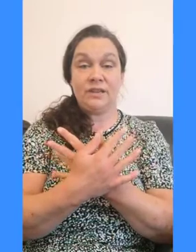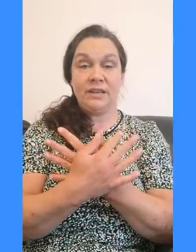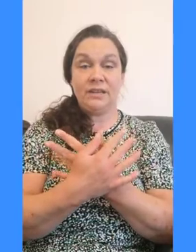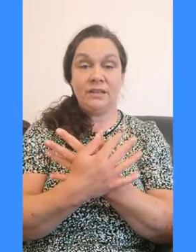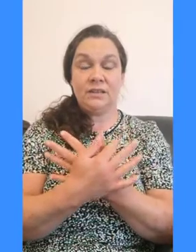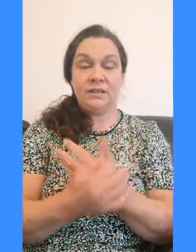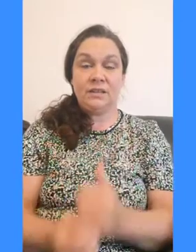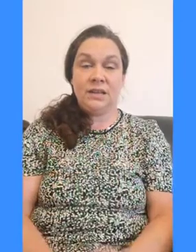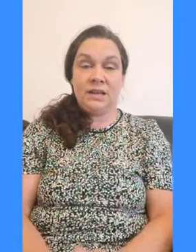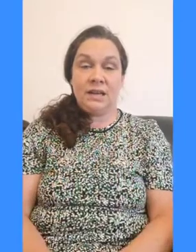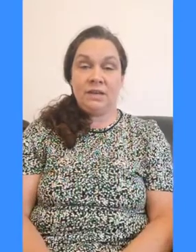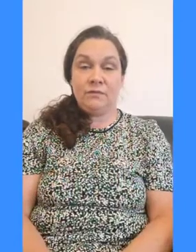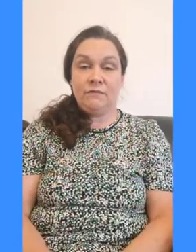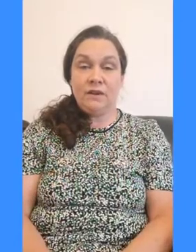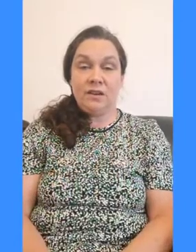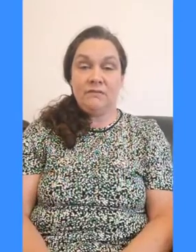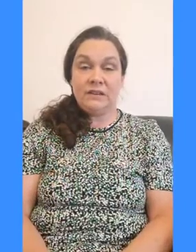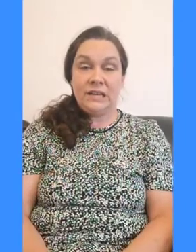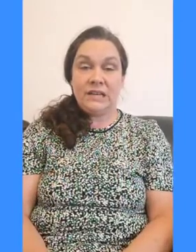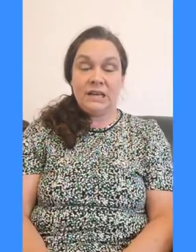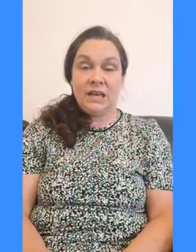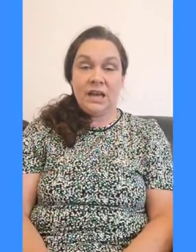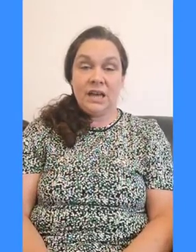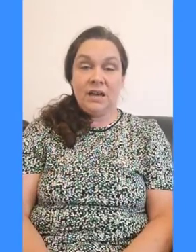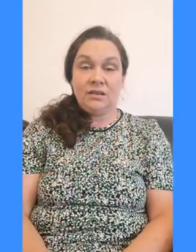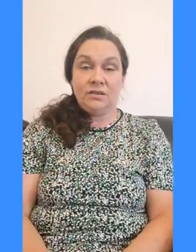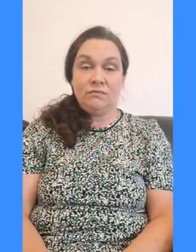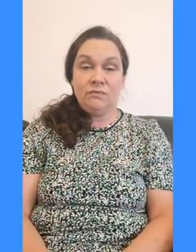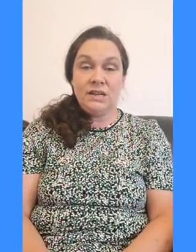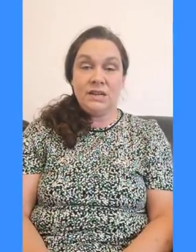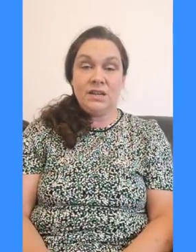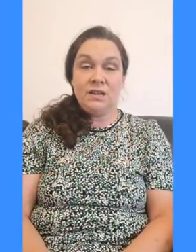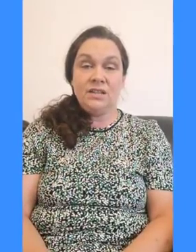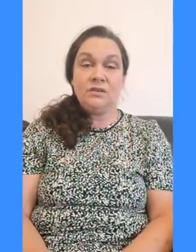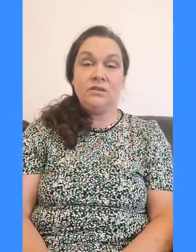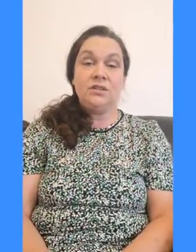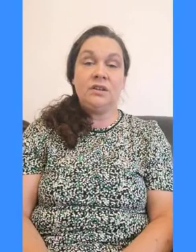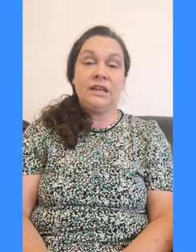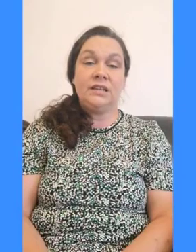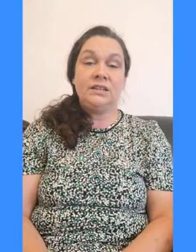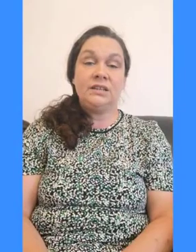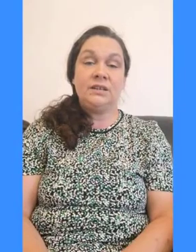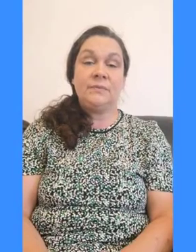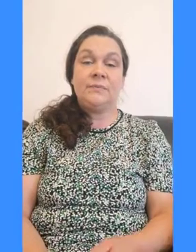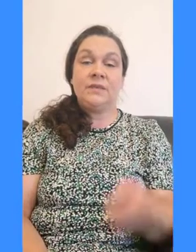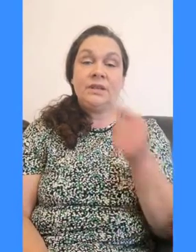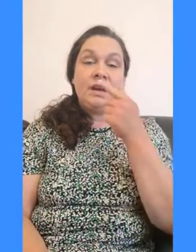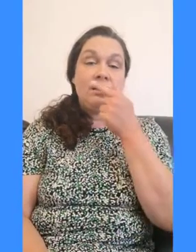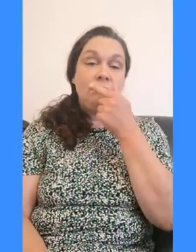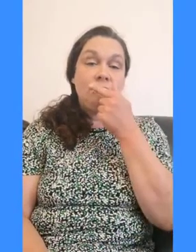butterfly, and it was very lovely. It had really nice colours on it. It had